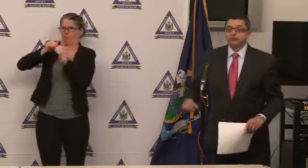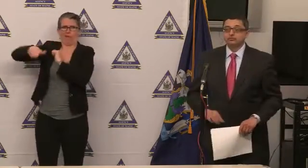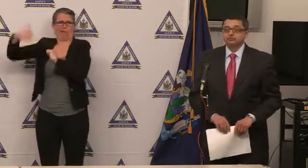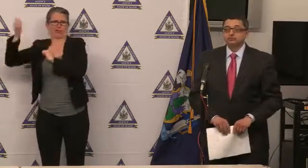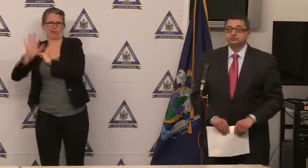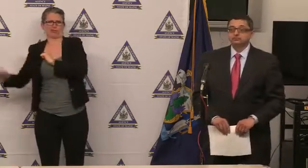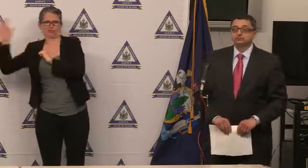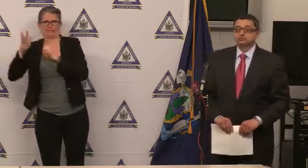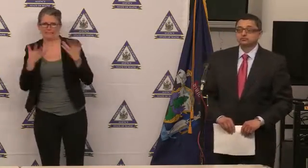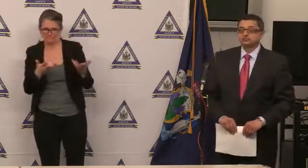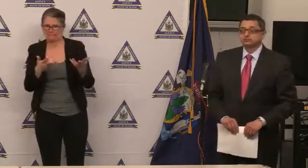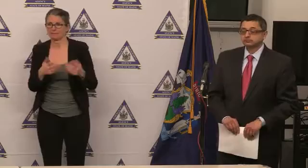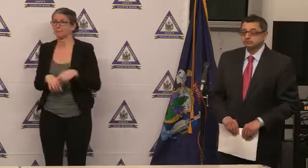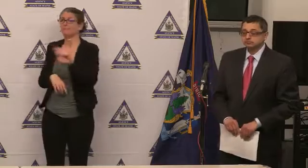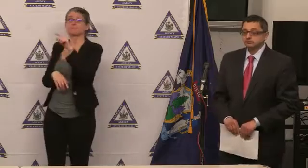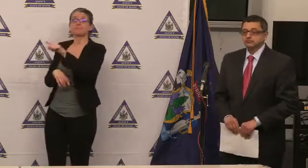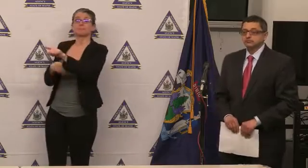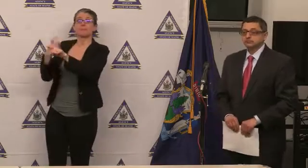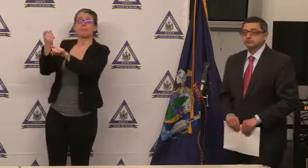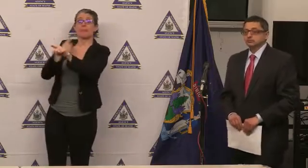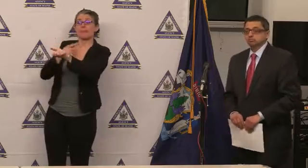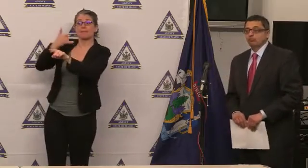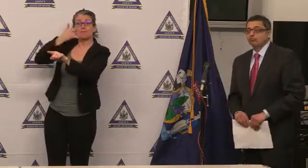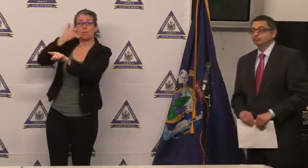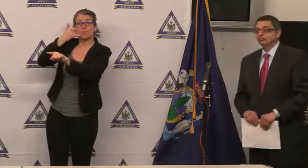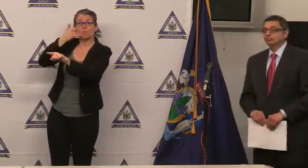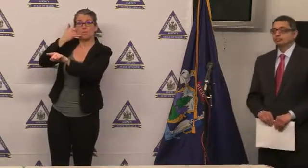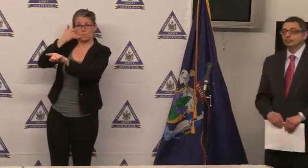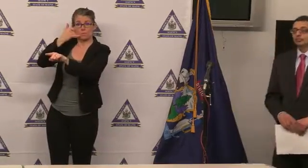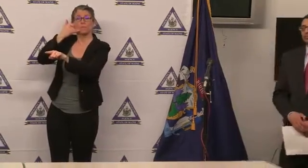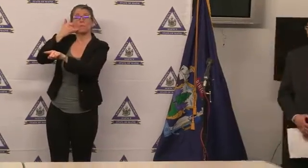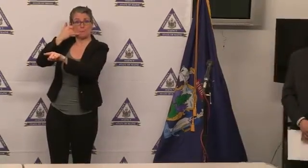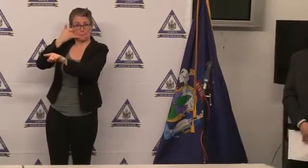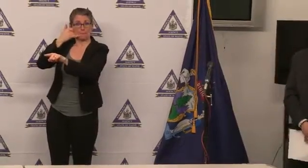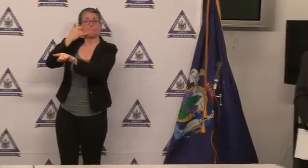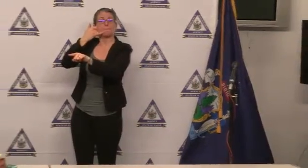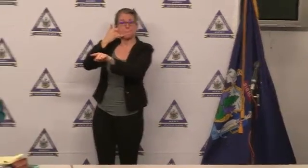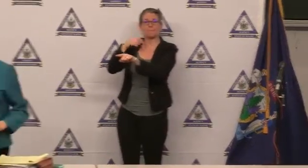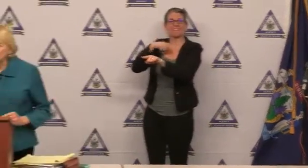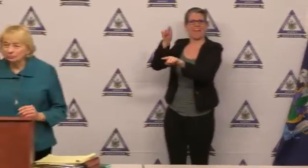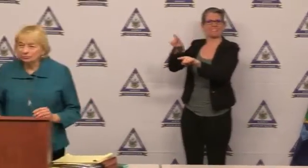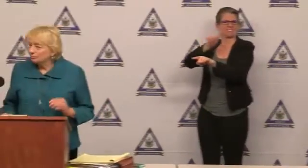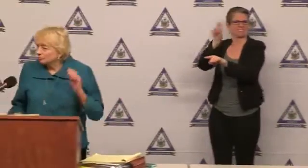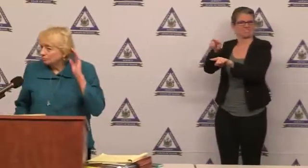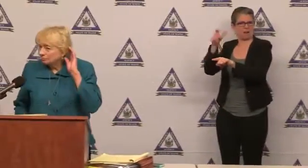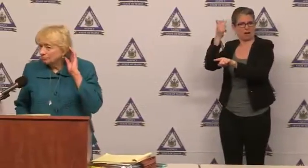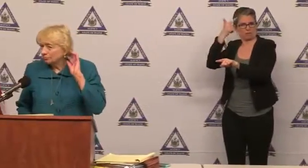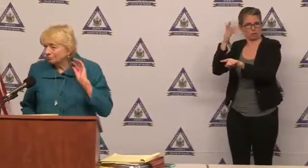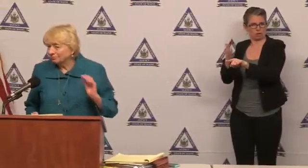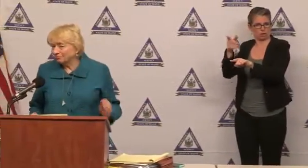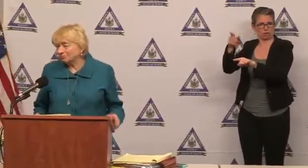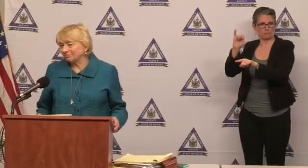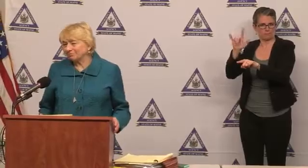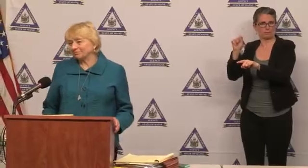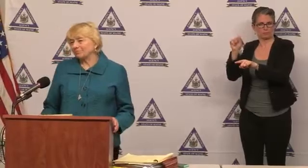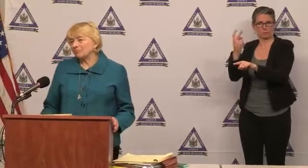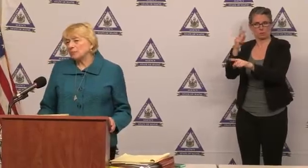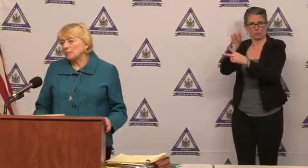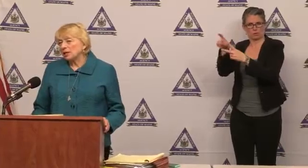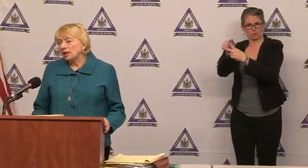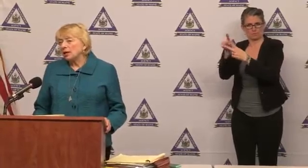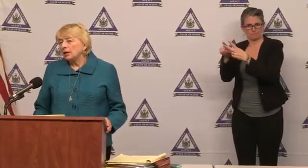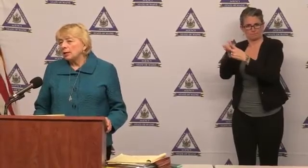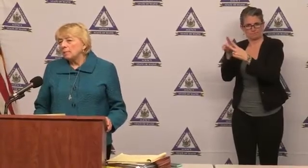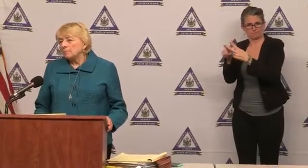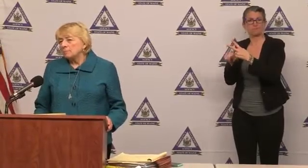phone. To the governor, 2 unrelated questions. One simple: are you going to have the